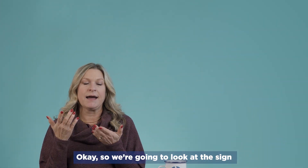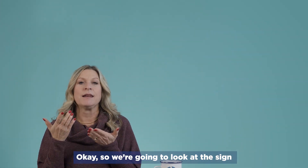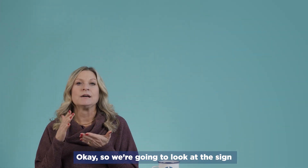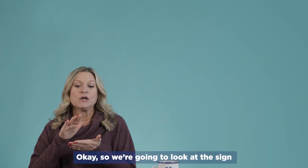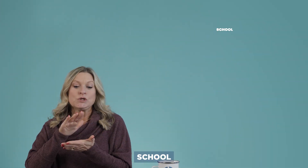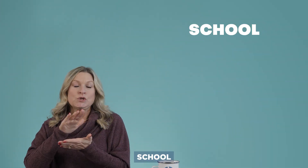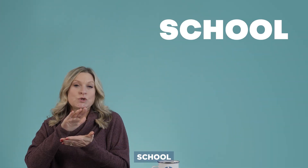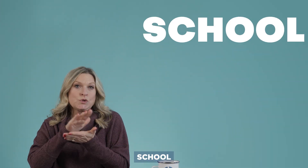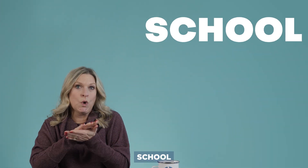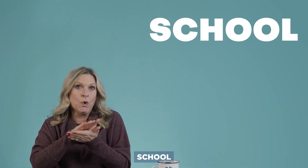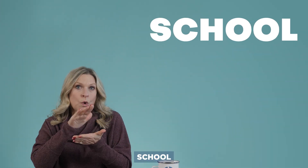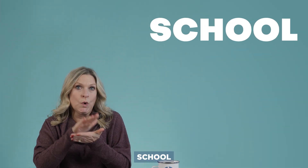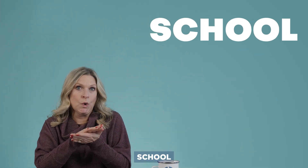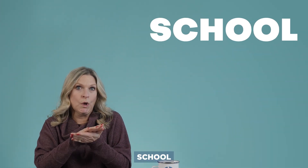sign. School,